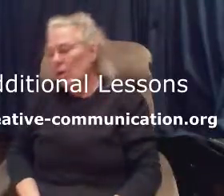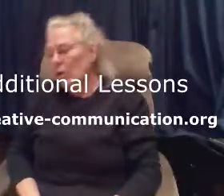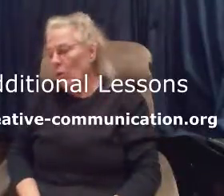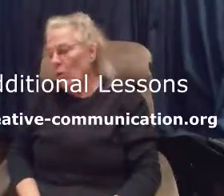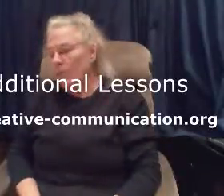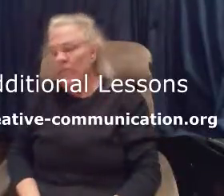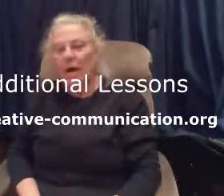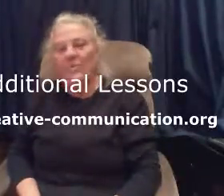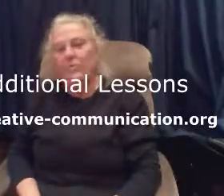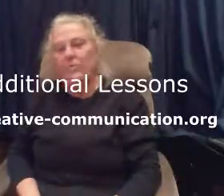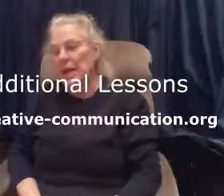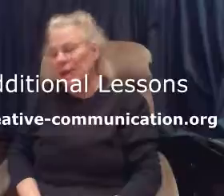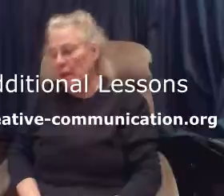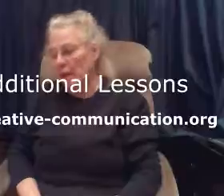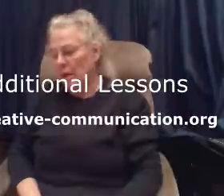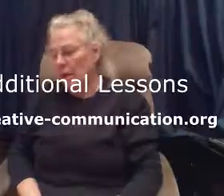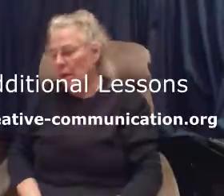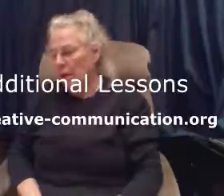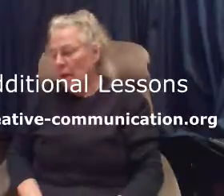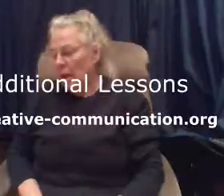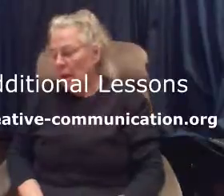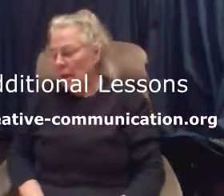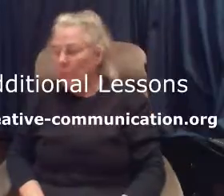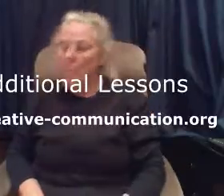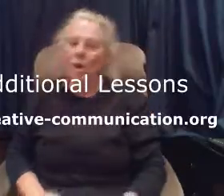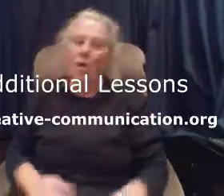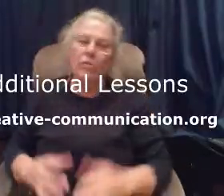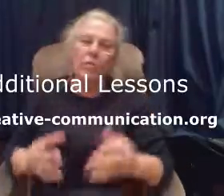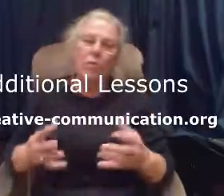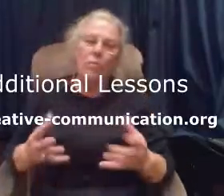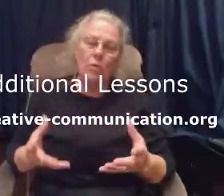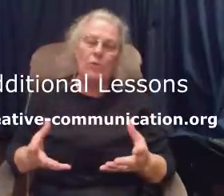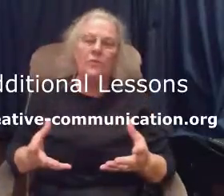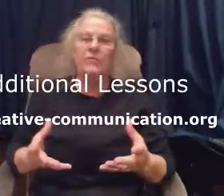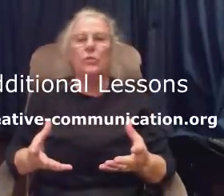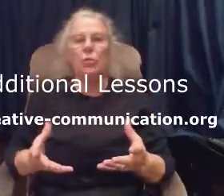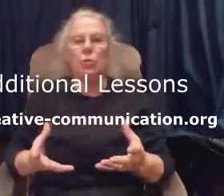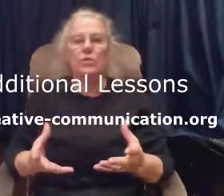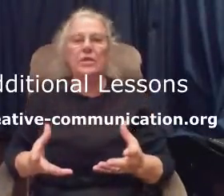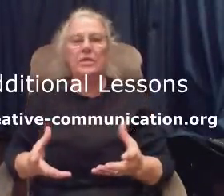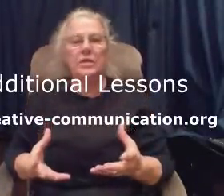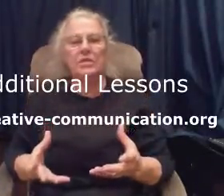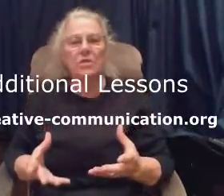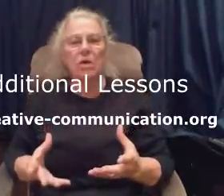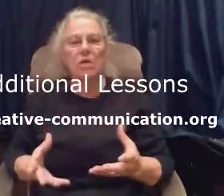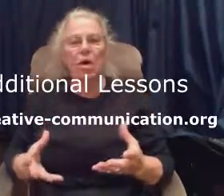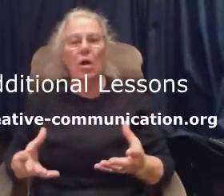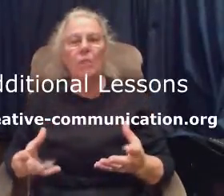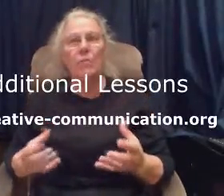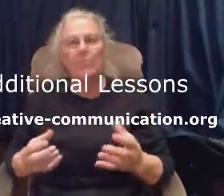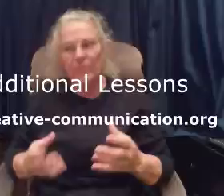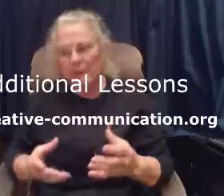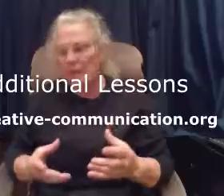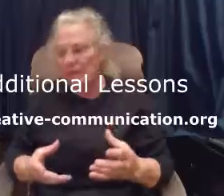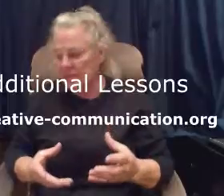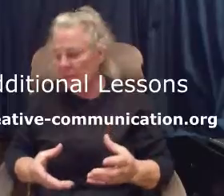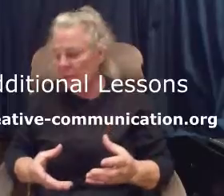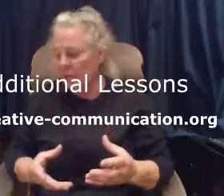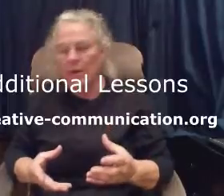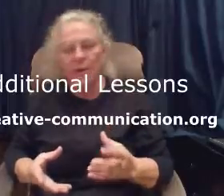Dear Lord and Father of mankind. Now, although most of the words in this song are fairly simple, there are